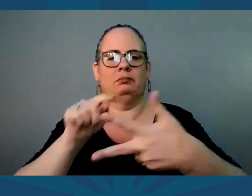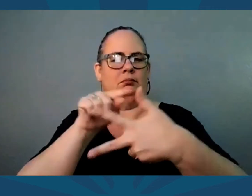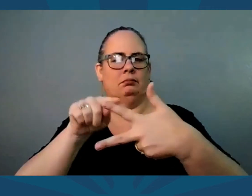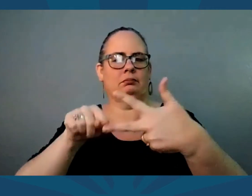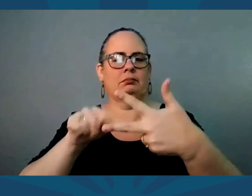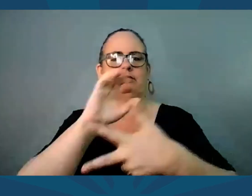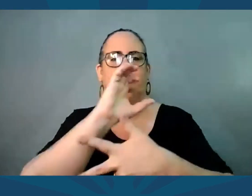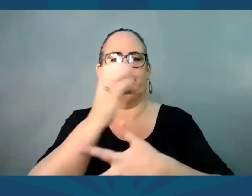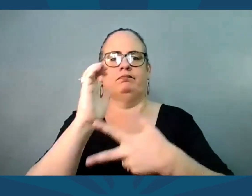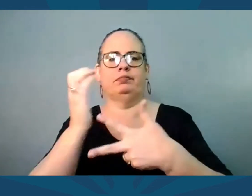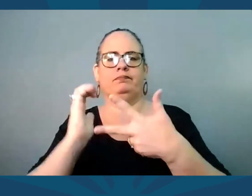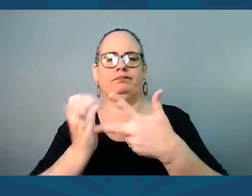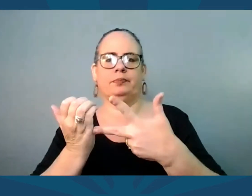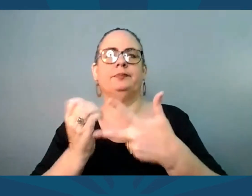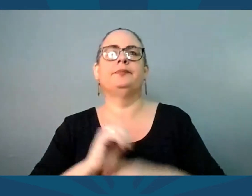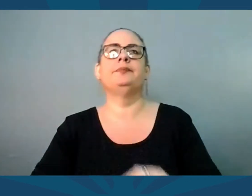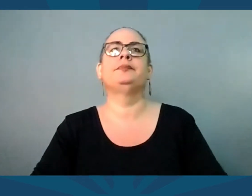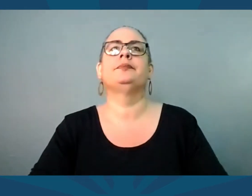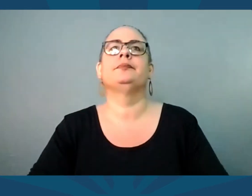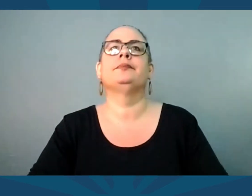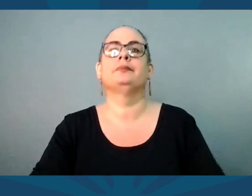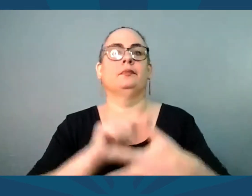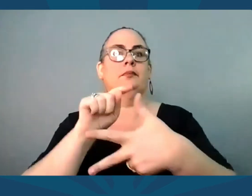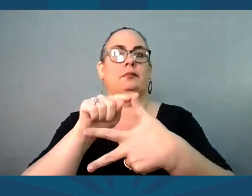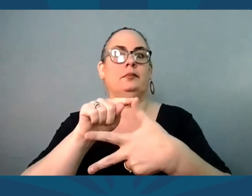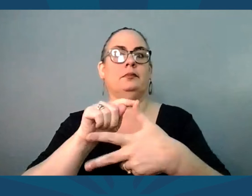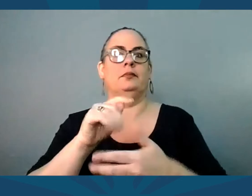What ID should I bring to the polls?